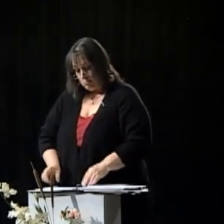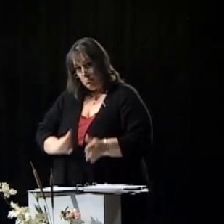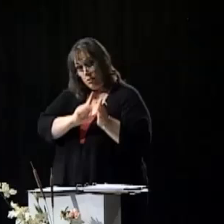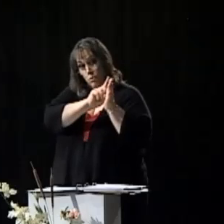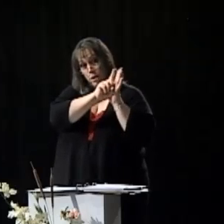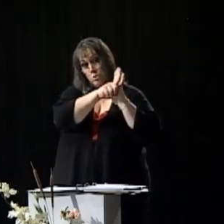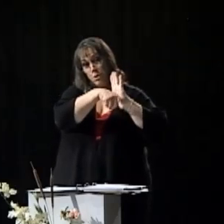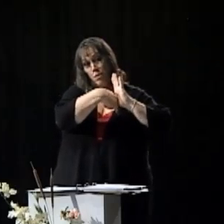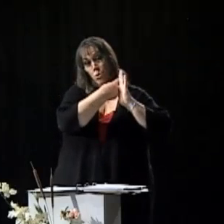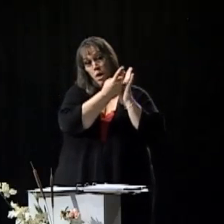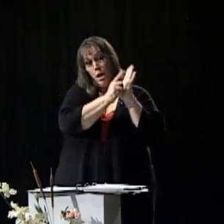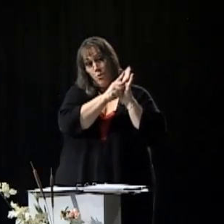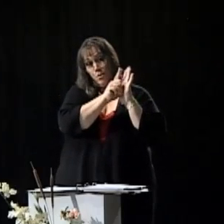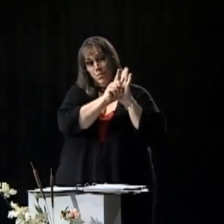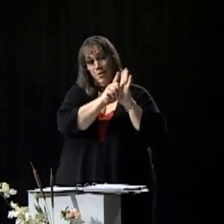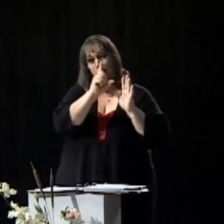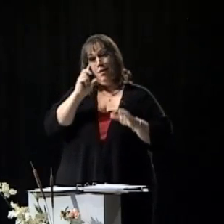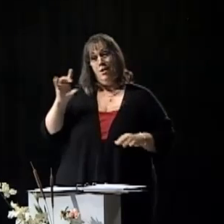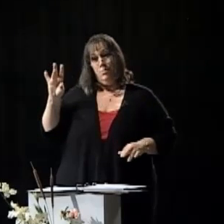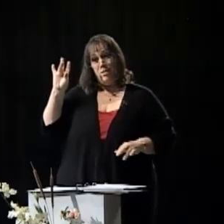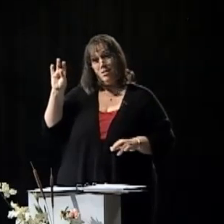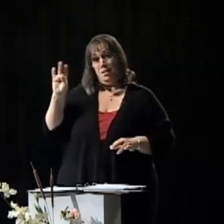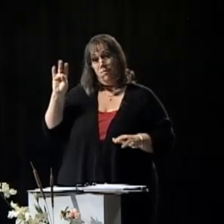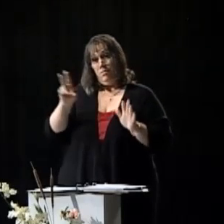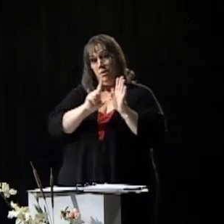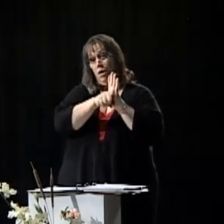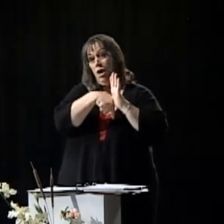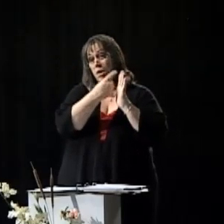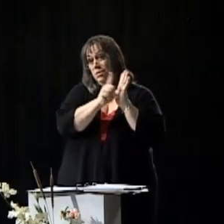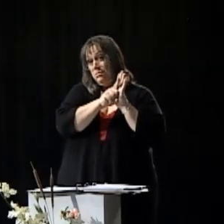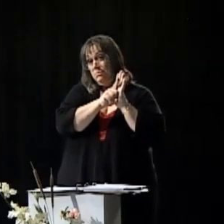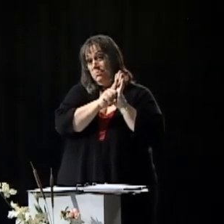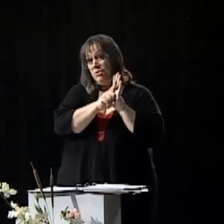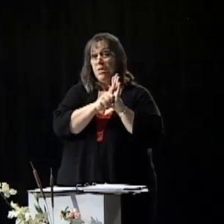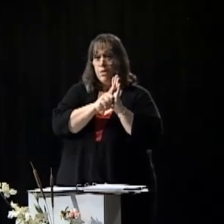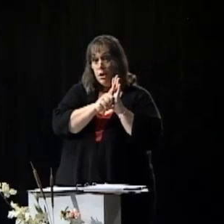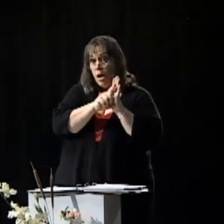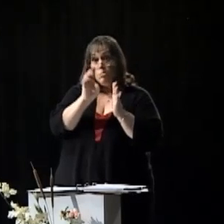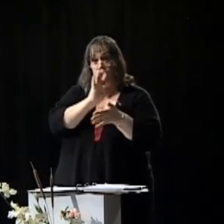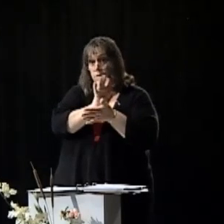It would actually be the whole hour. Be 7 o'clock, the 7 o'clock movie.